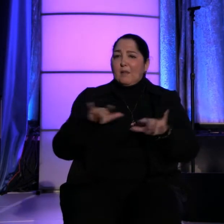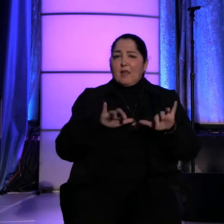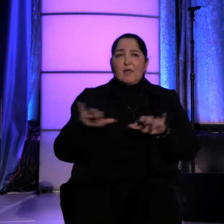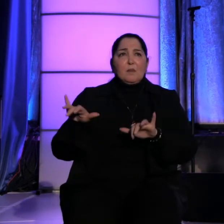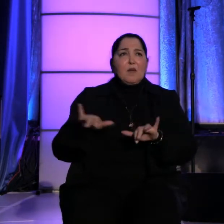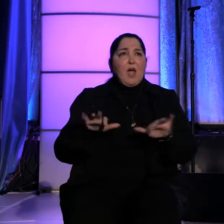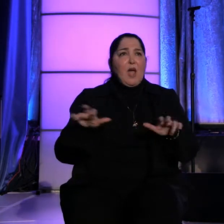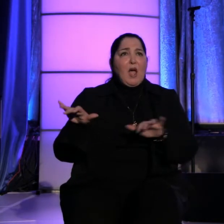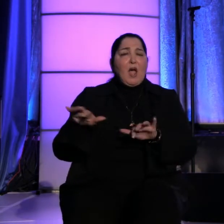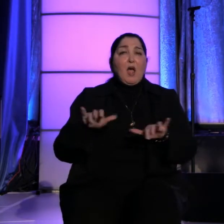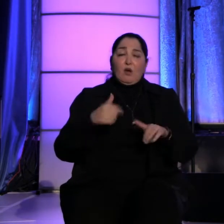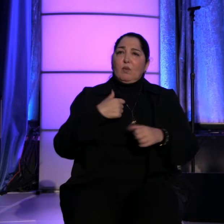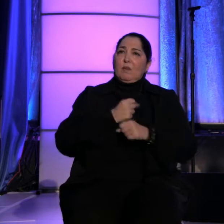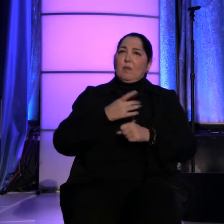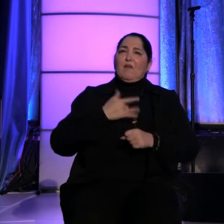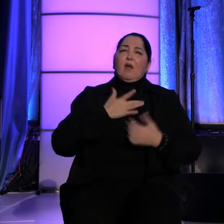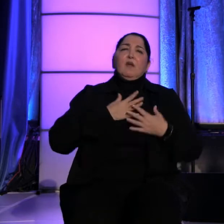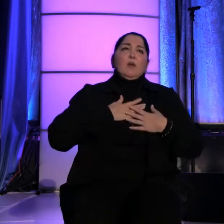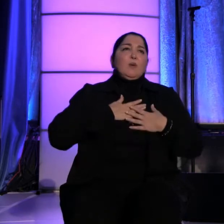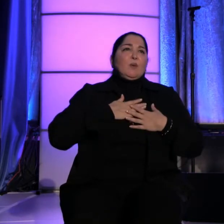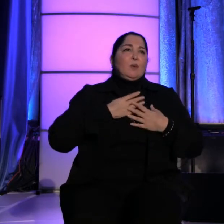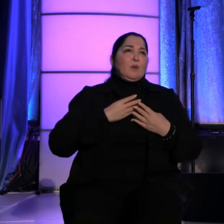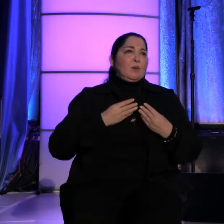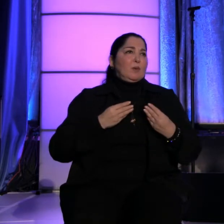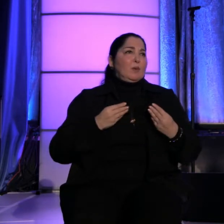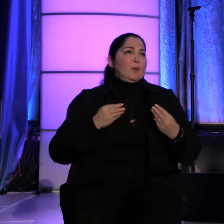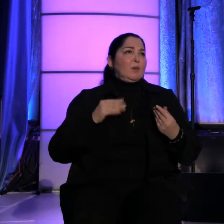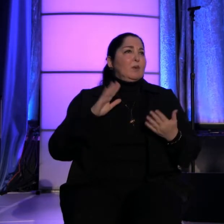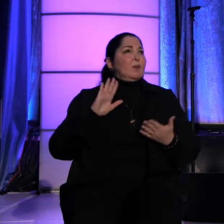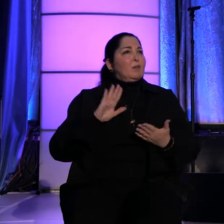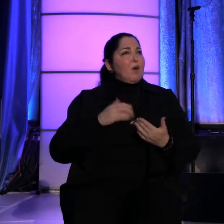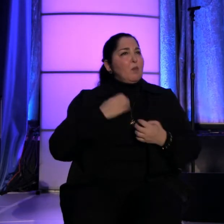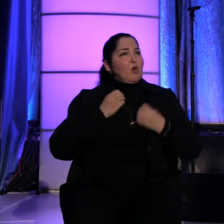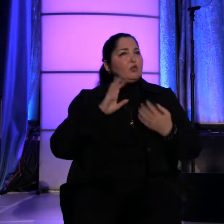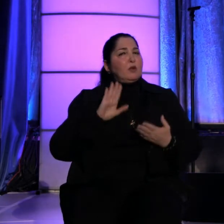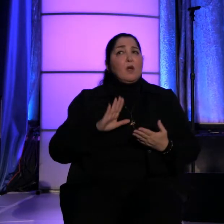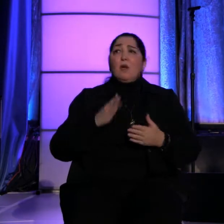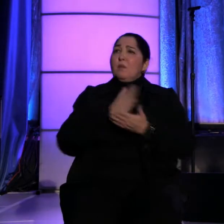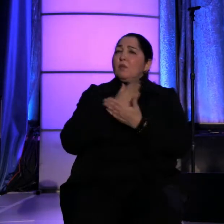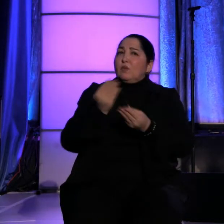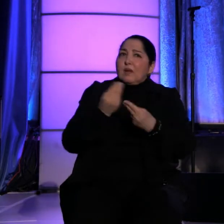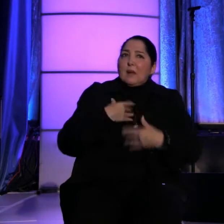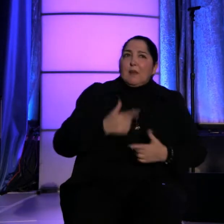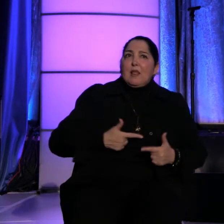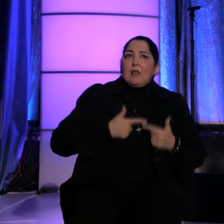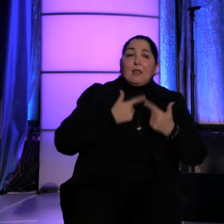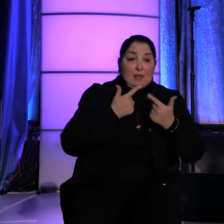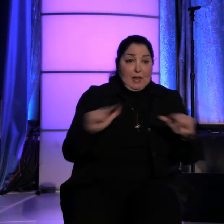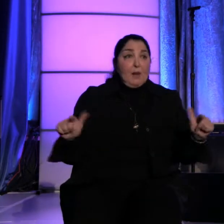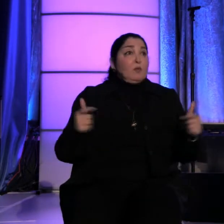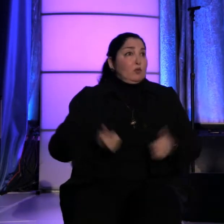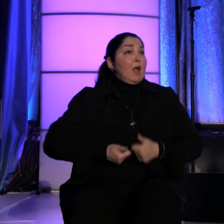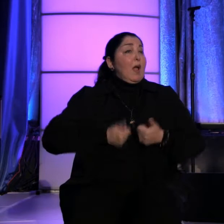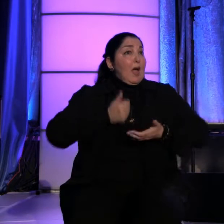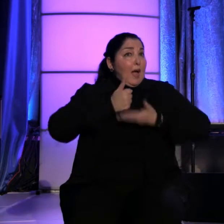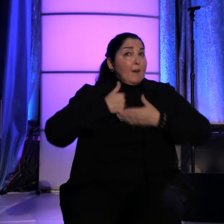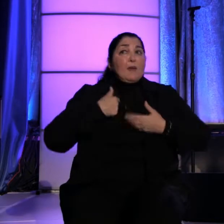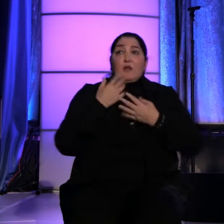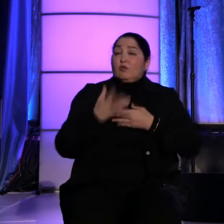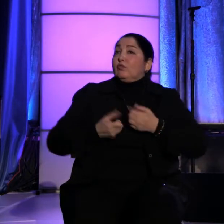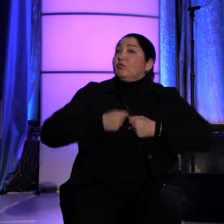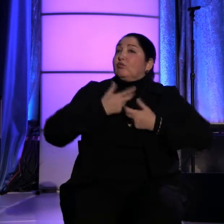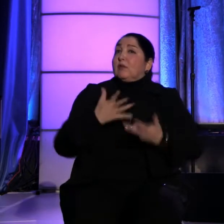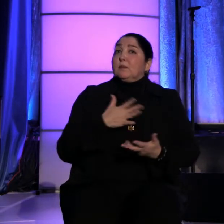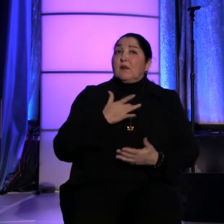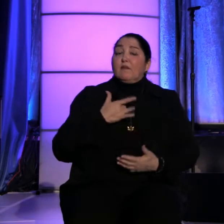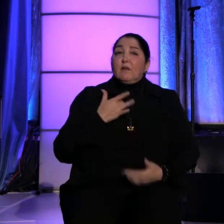play. Music gave me this language that allowed me to express what I felt. And although I often felt like I had one foot in each